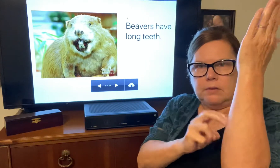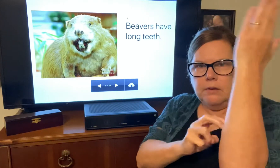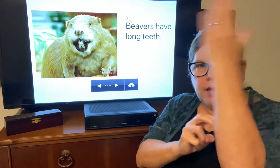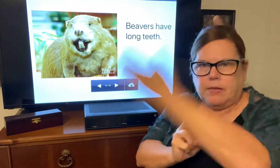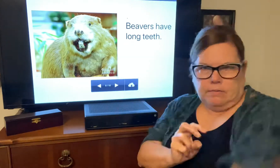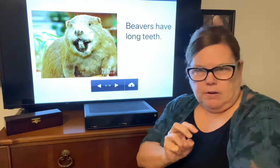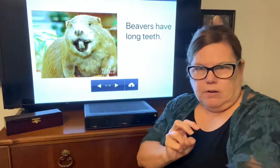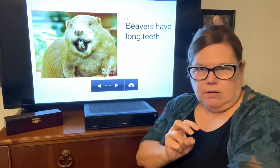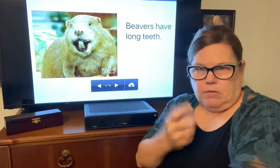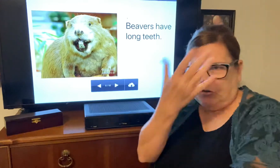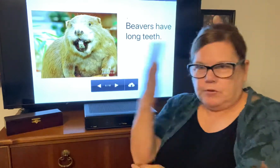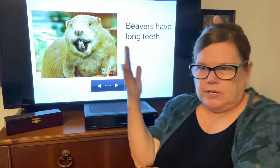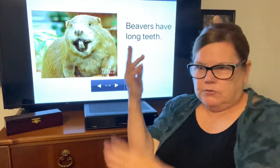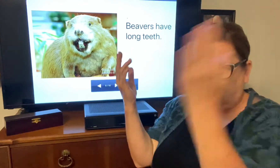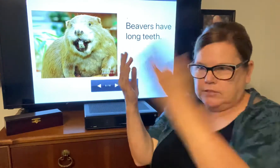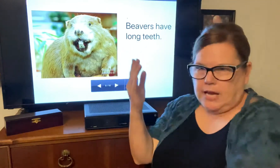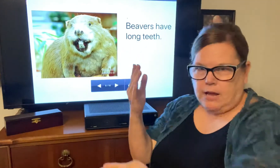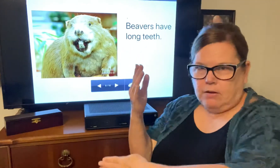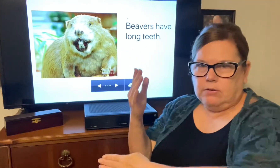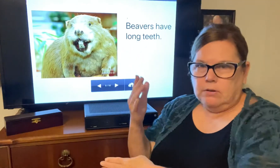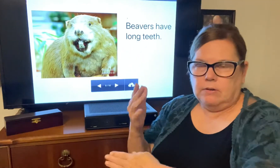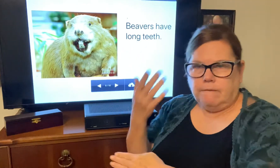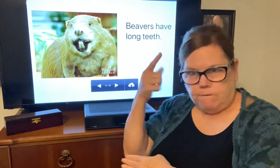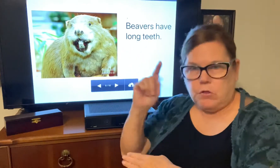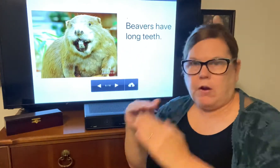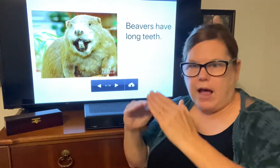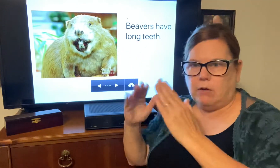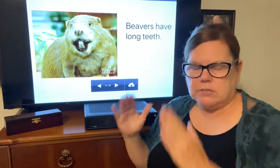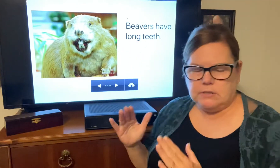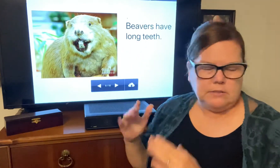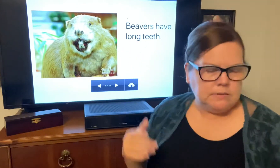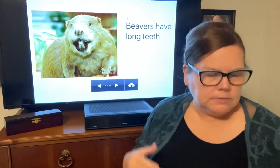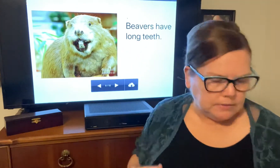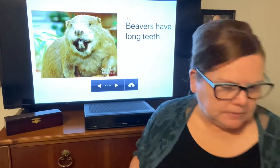And then the trees fall down where their houses.